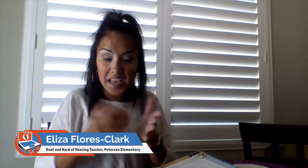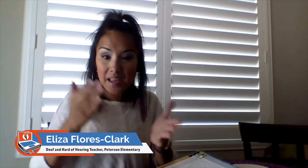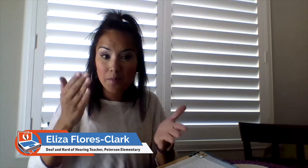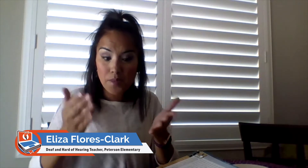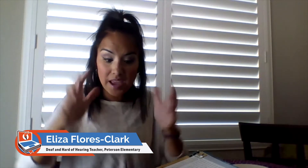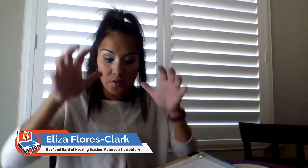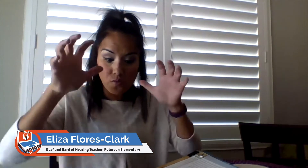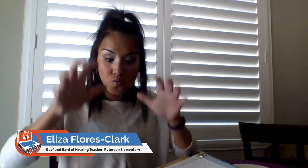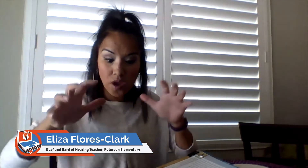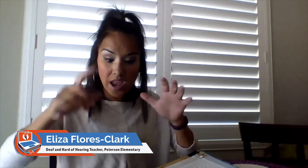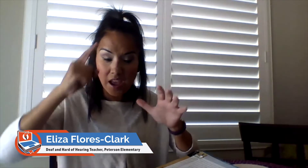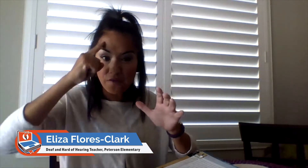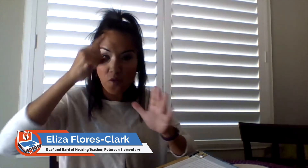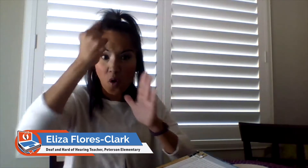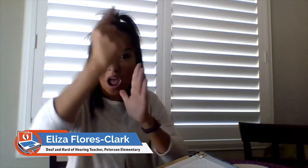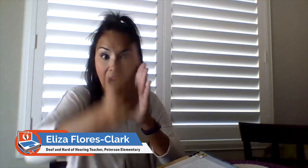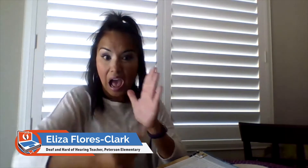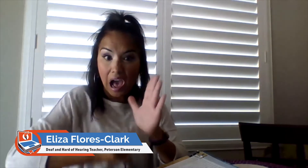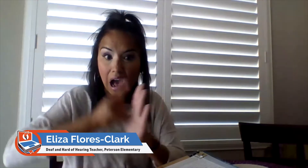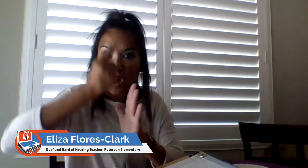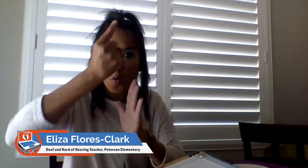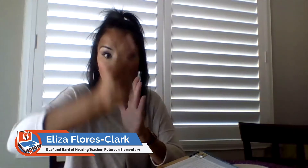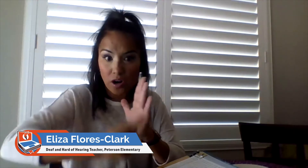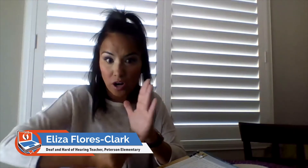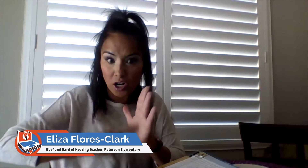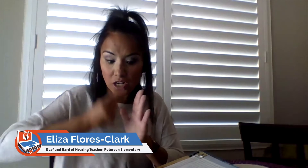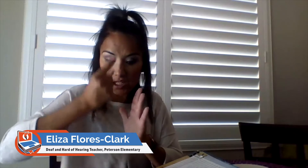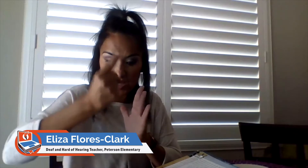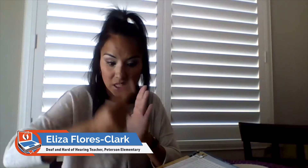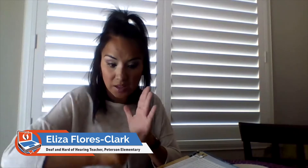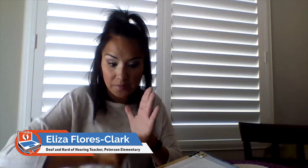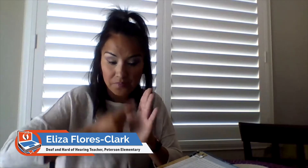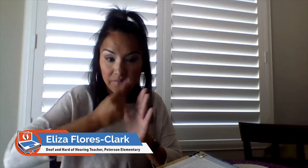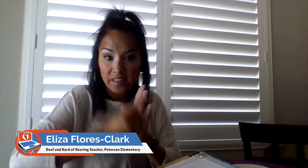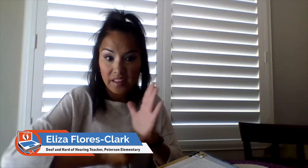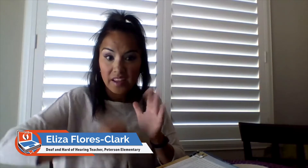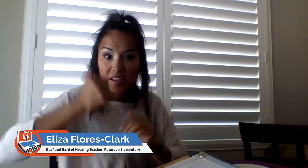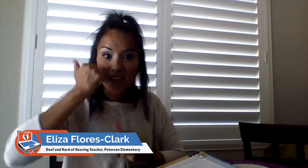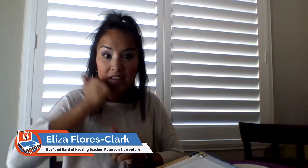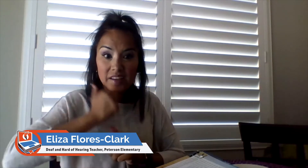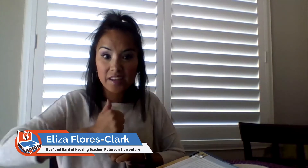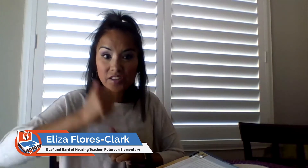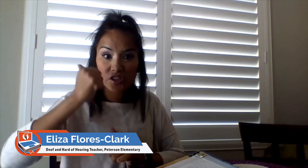it may rain for hours each.